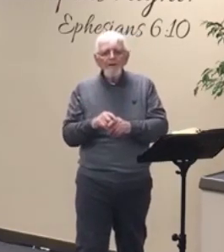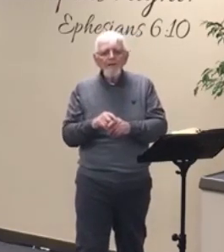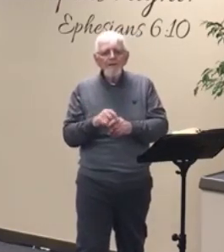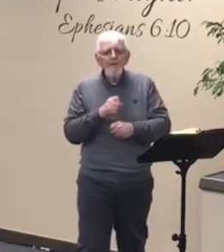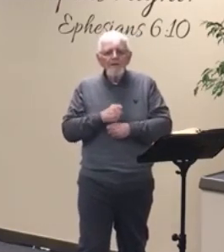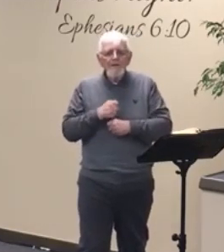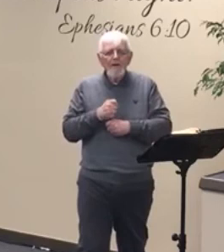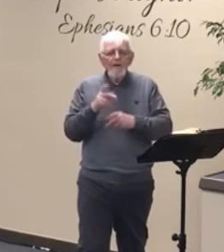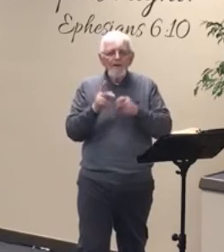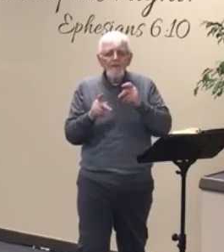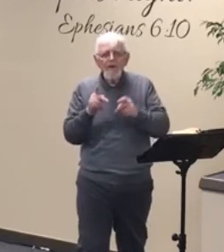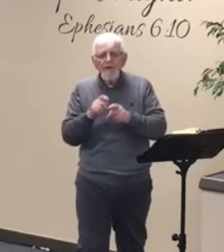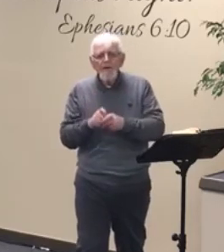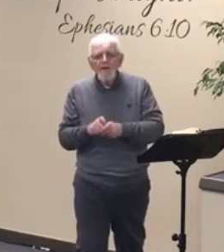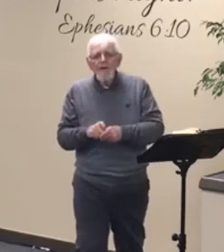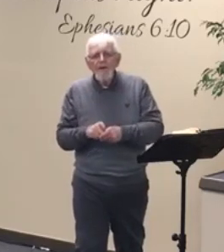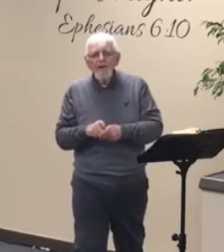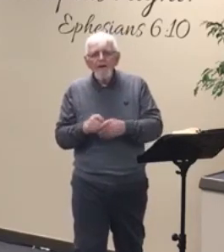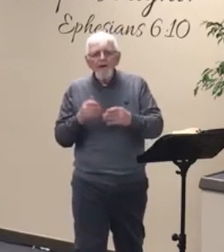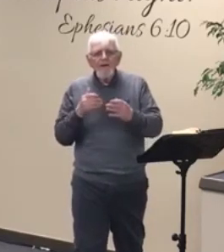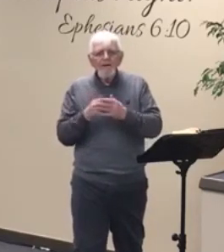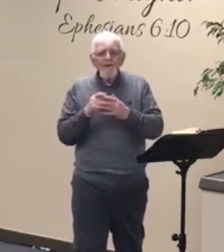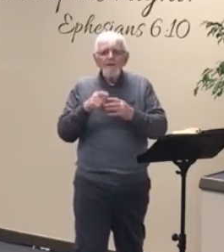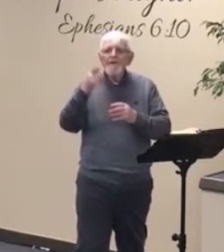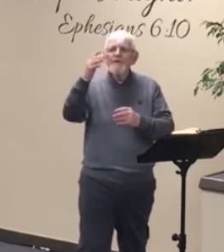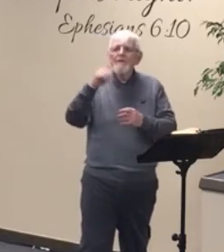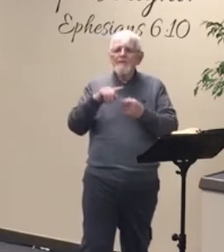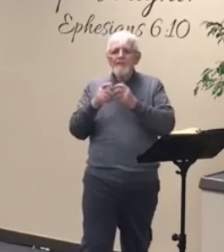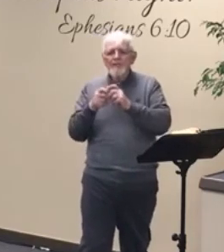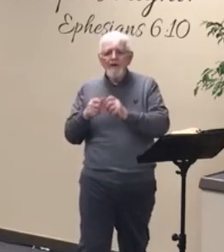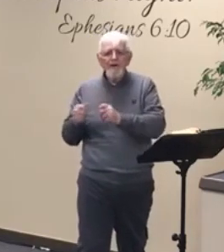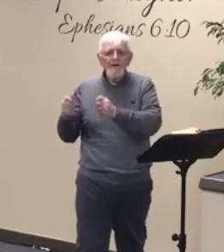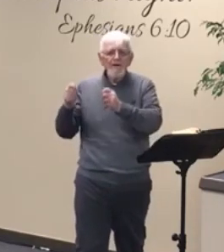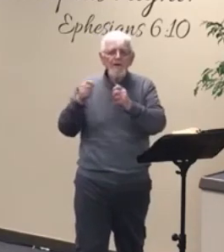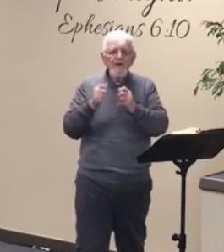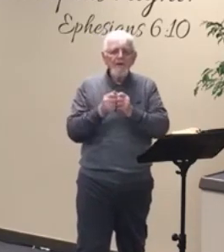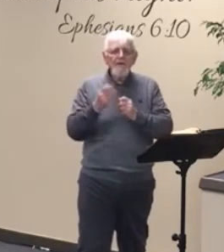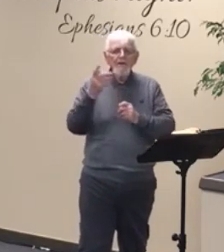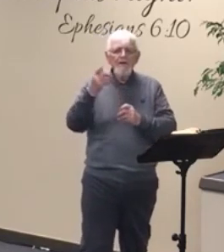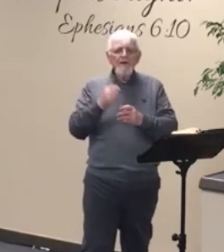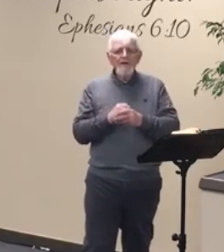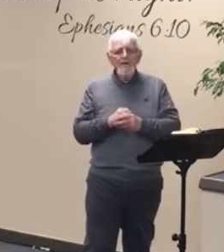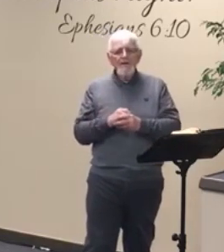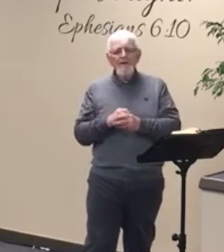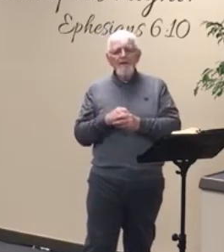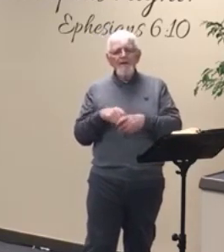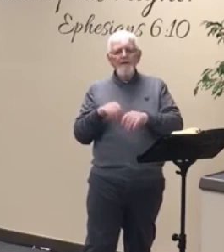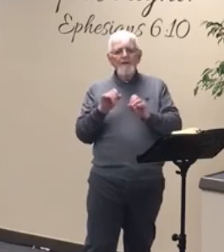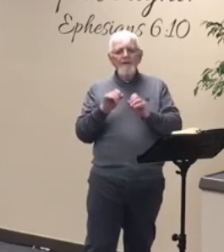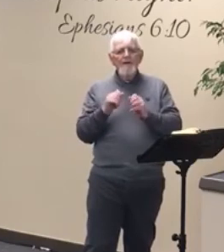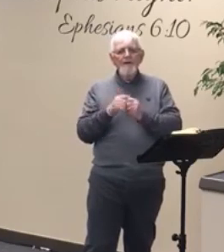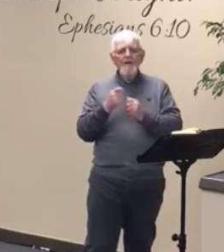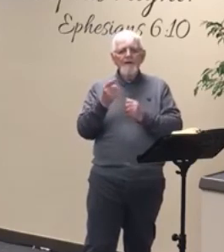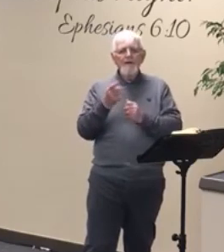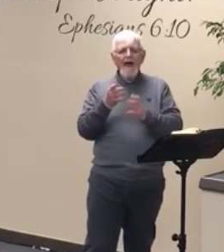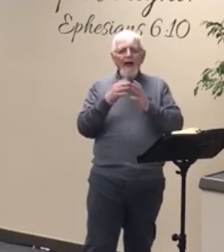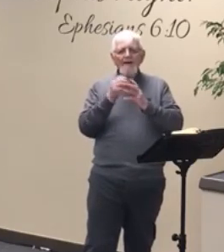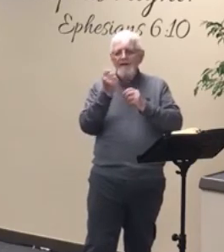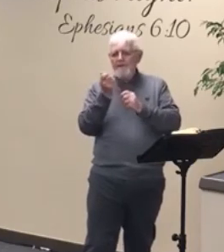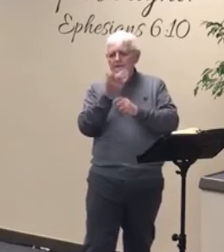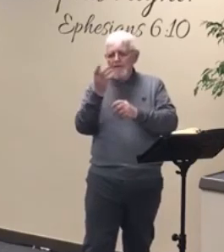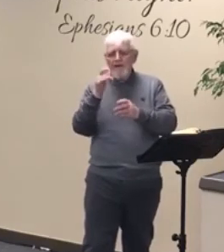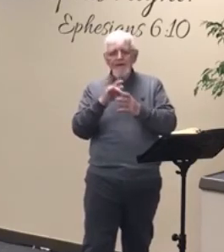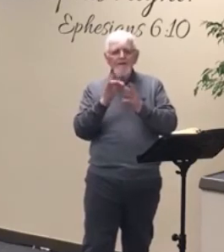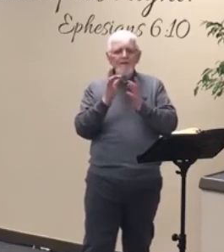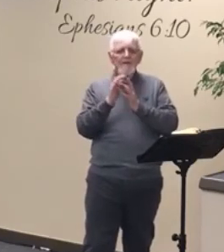people and to be able to be close to you and have fellowship with you and stay near to you. Lord, I ask all these things in Jesus'